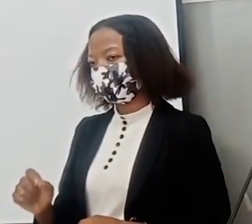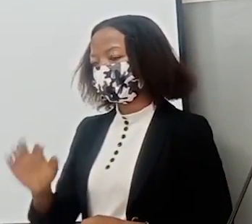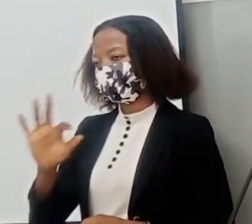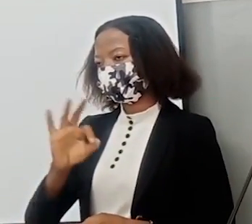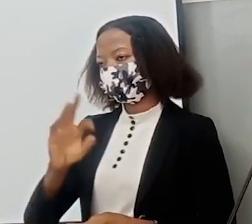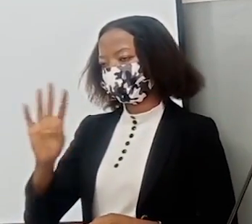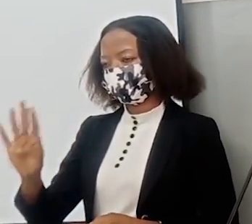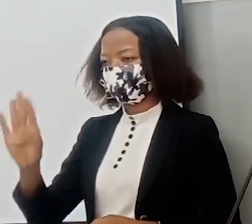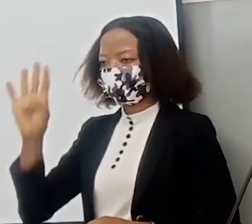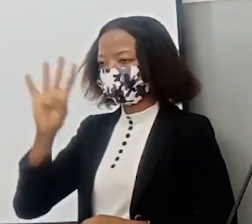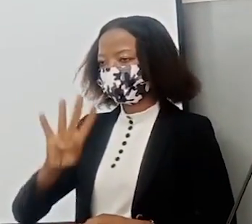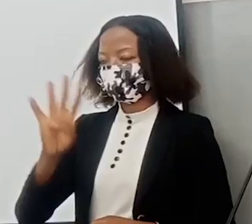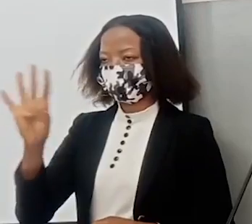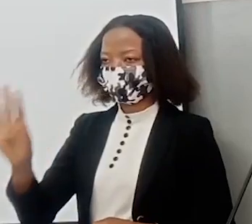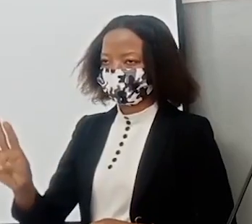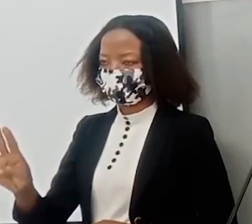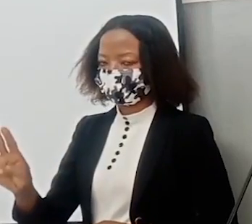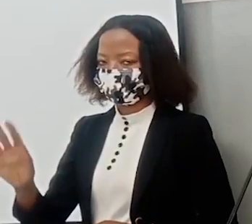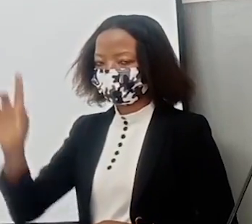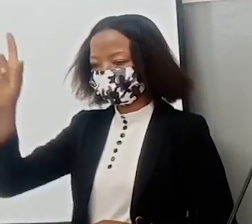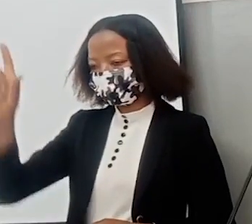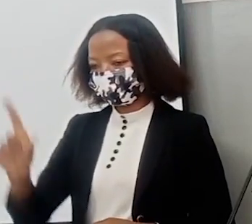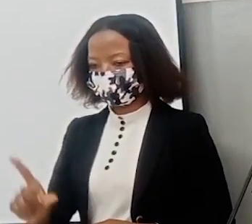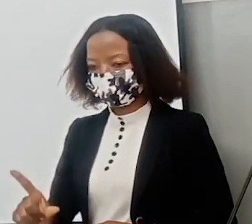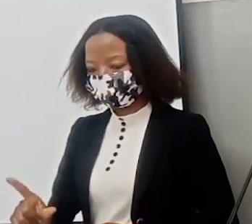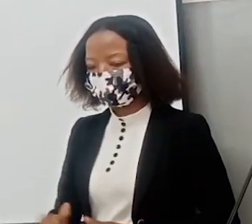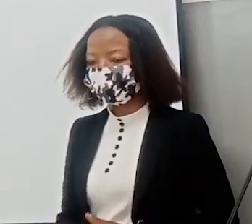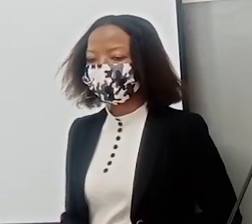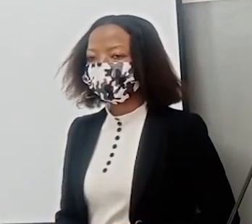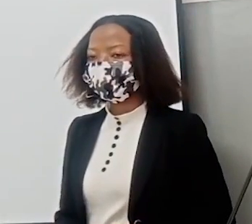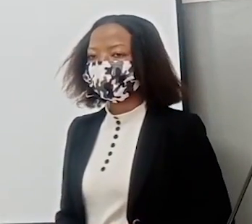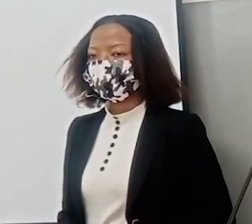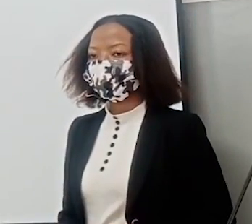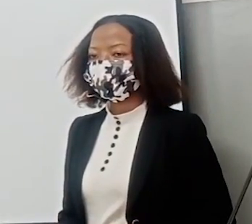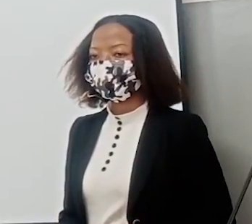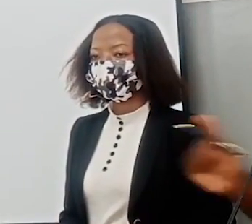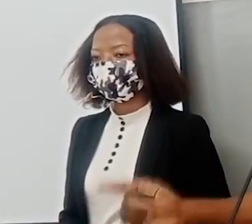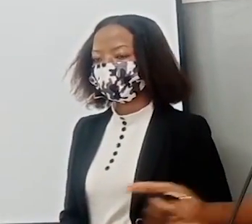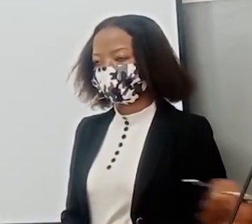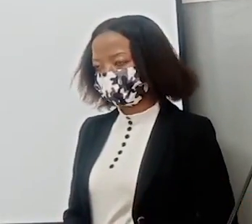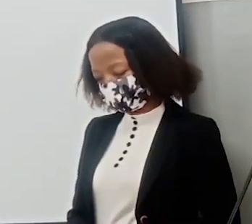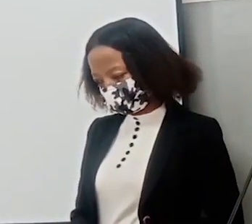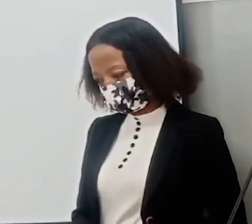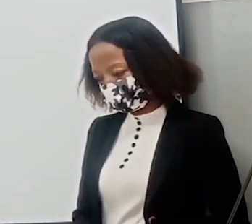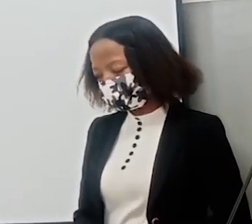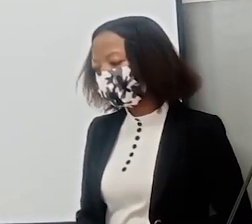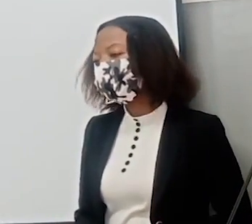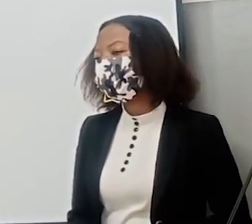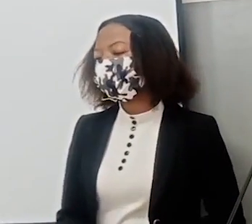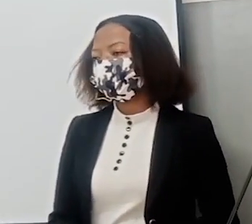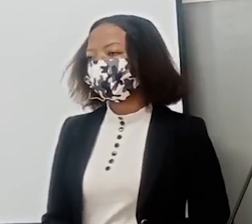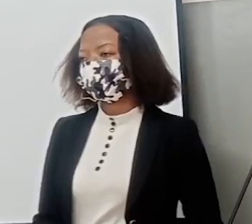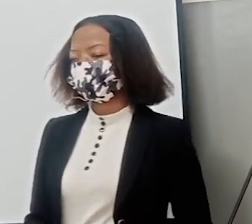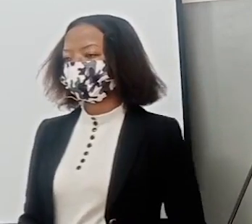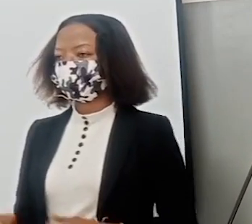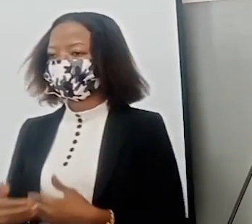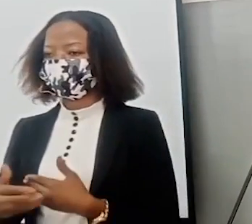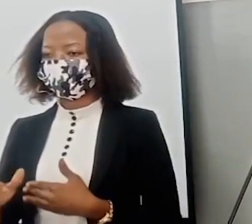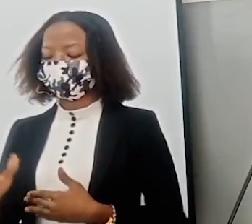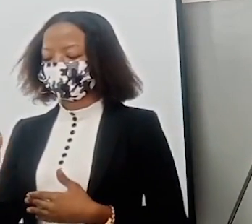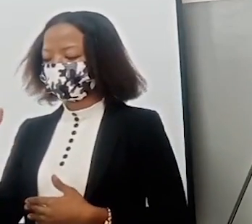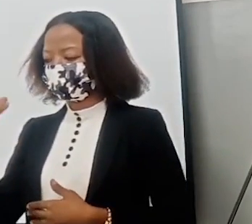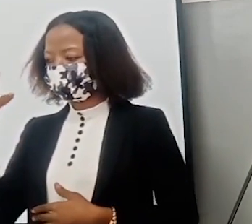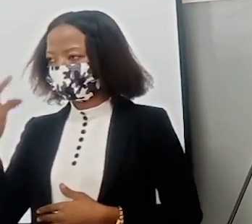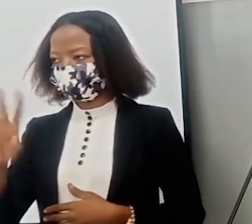a 44% drop in cases. The week following His Excellency's broadcast was the 67th